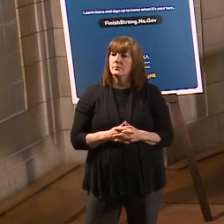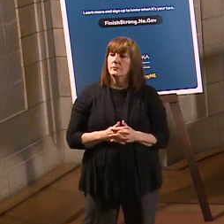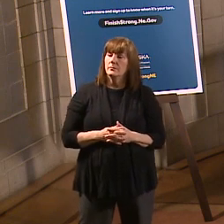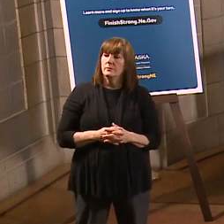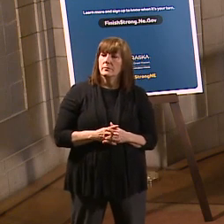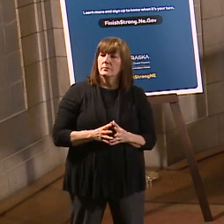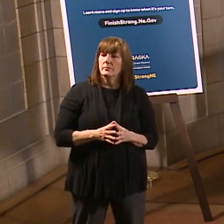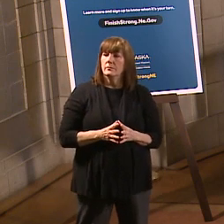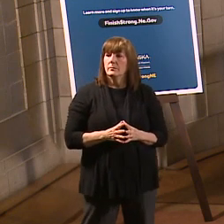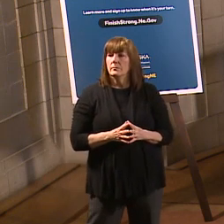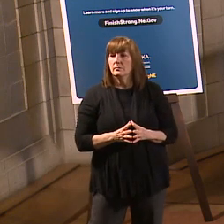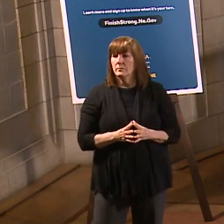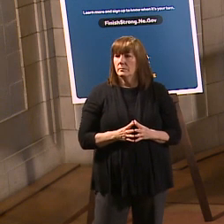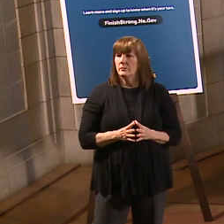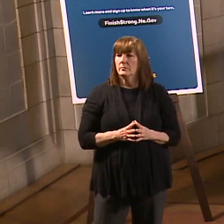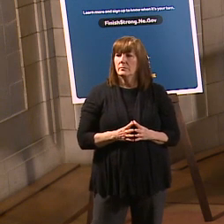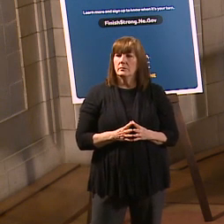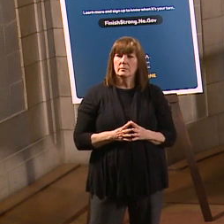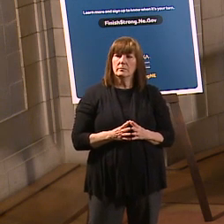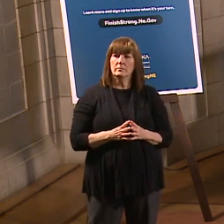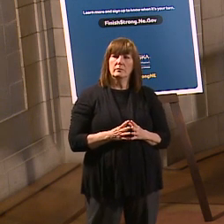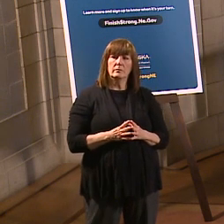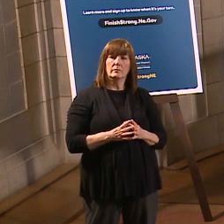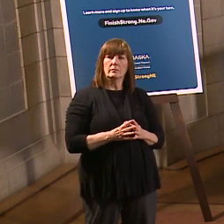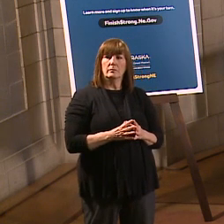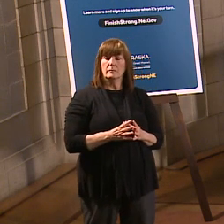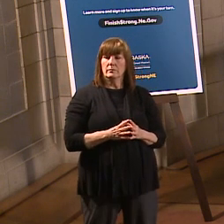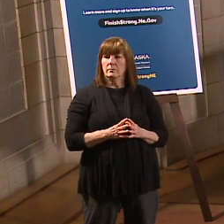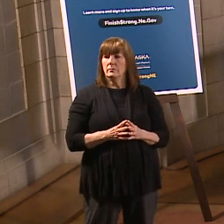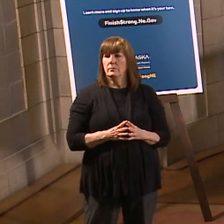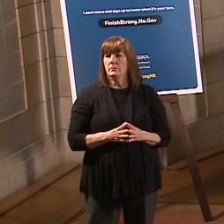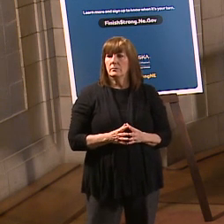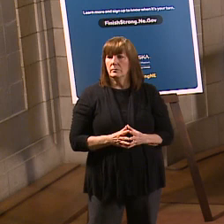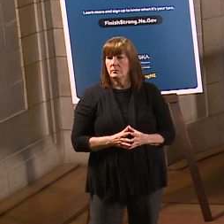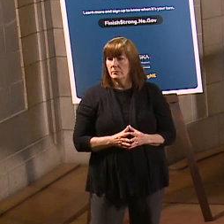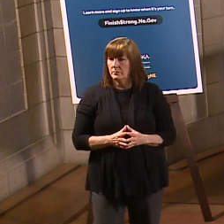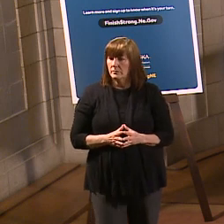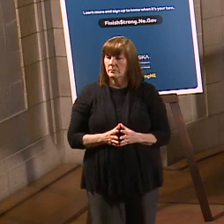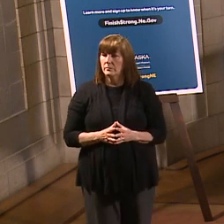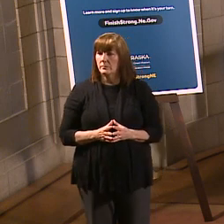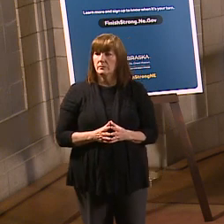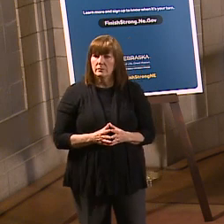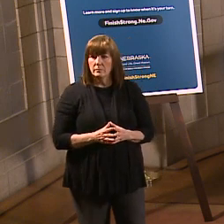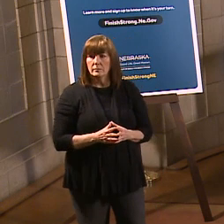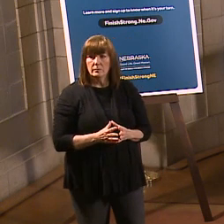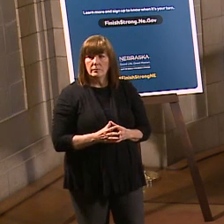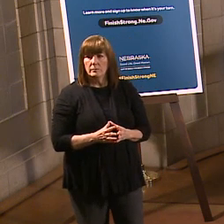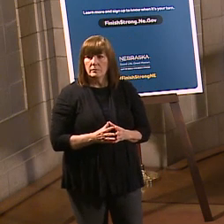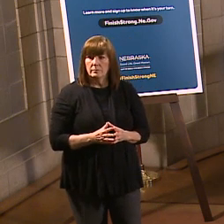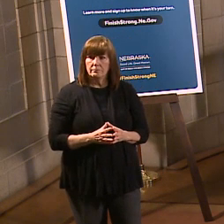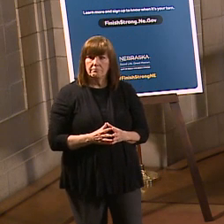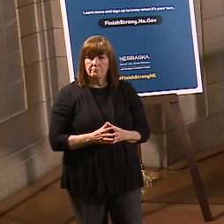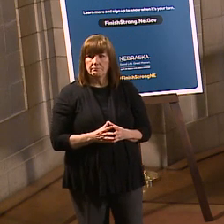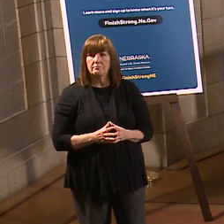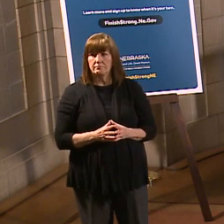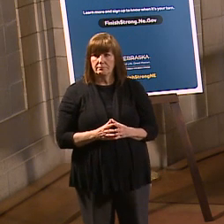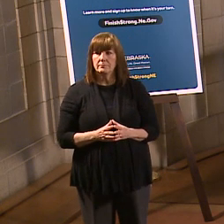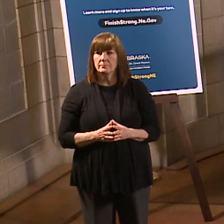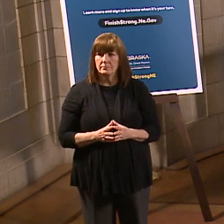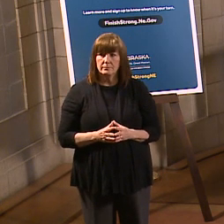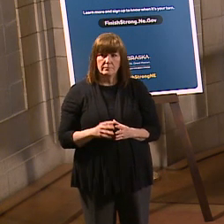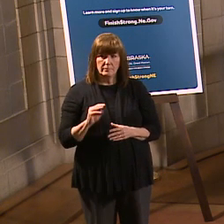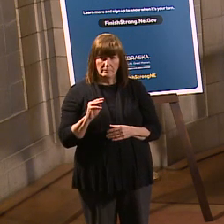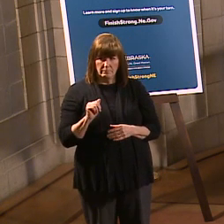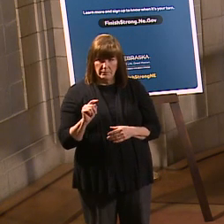update on the BRAS system. He heard that Two Rivers and Central Health told him earlier this week they are already using it. So I'm